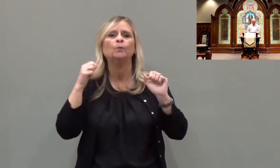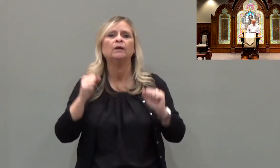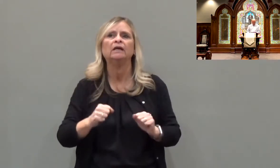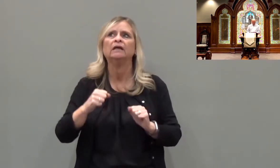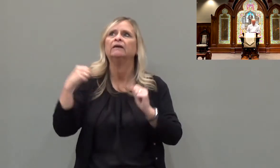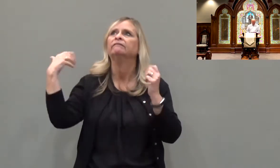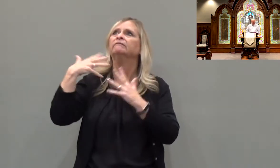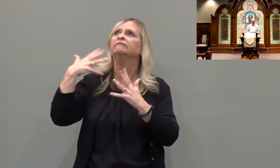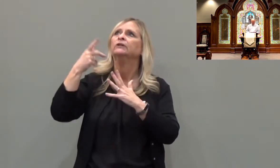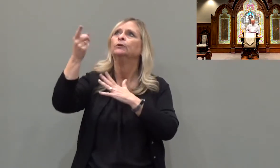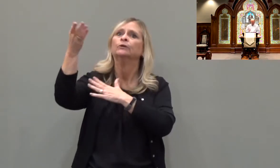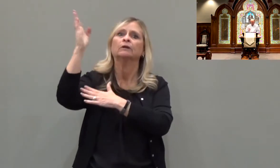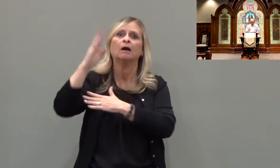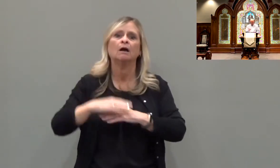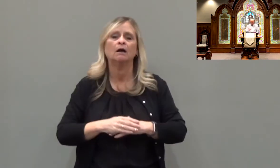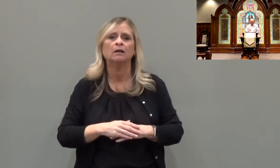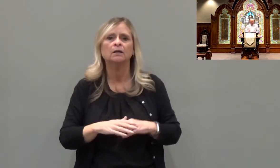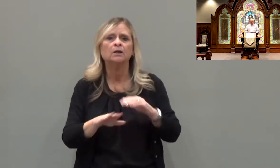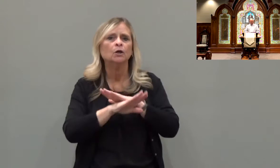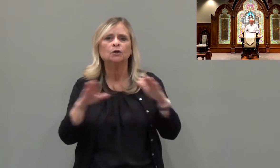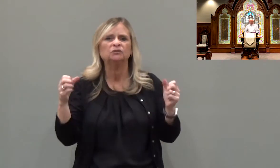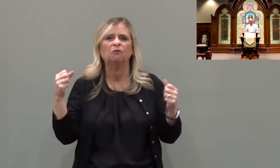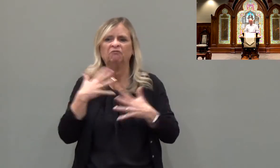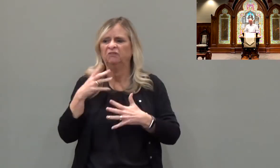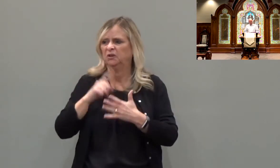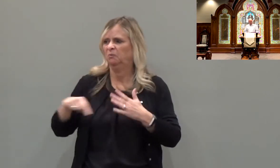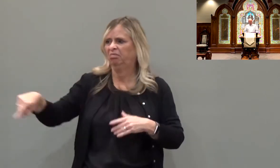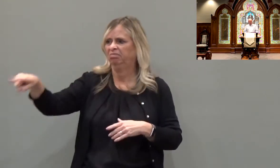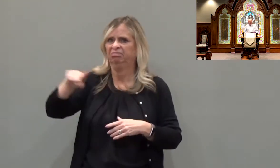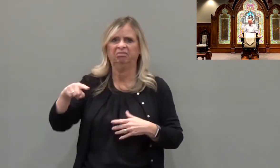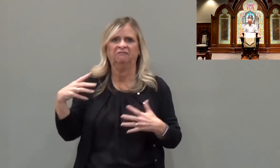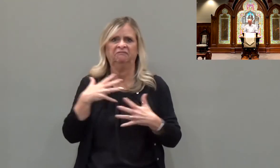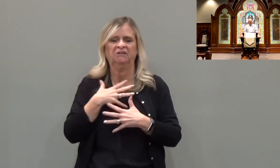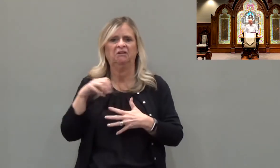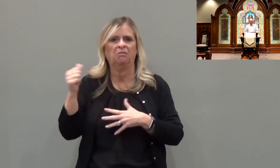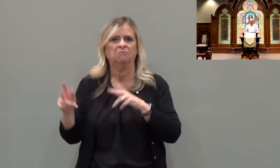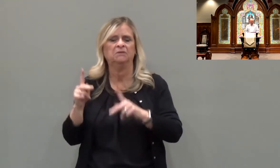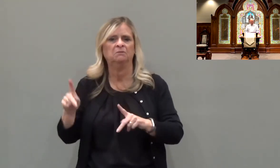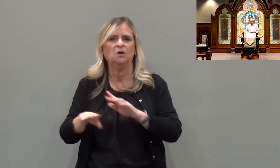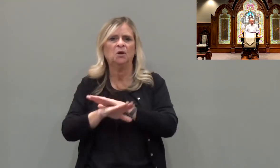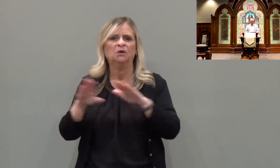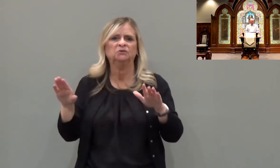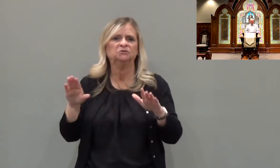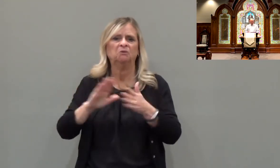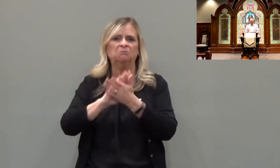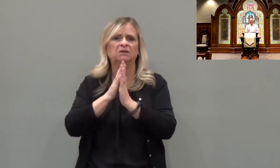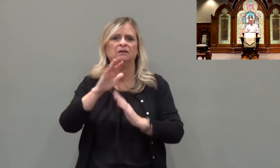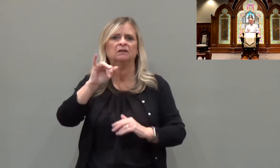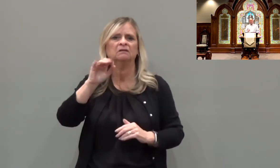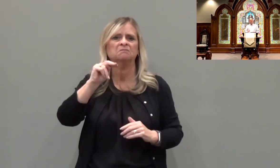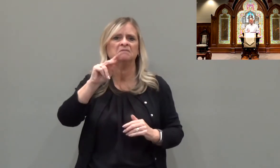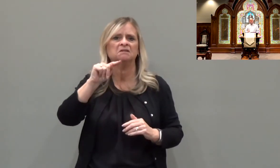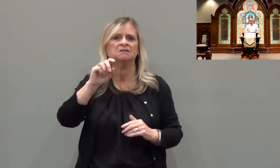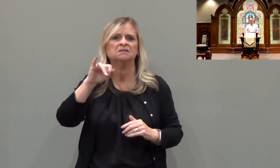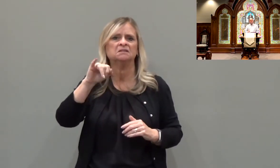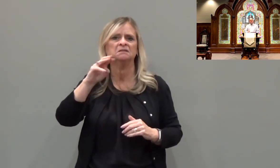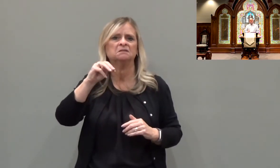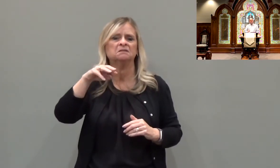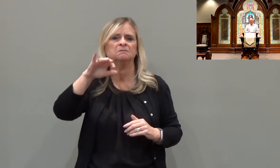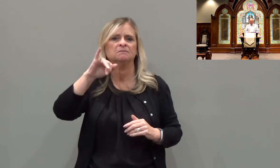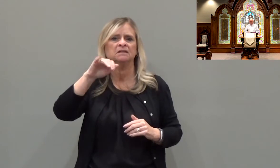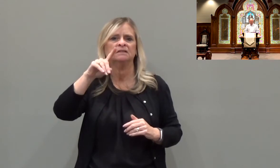fear God. Do not fear what they fear. Do not be intimidated, but in your